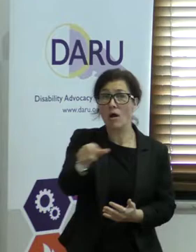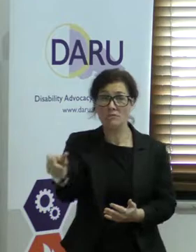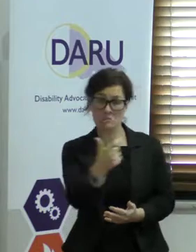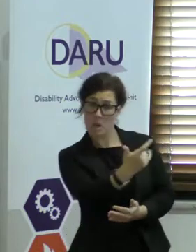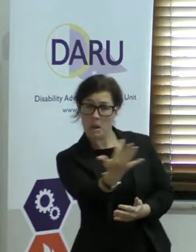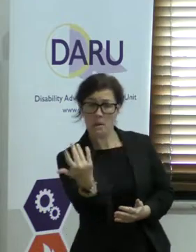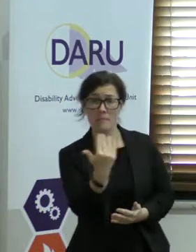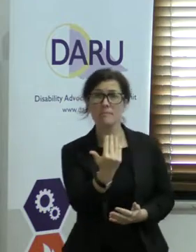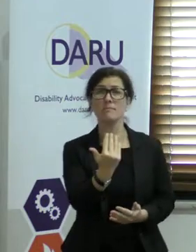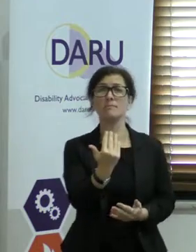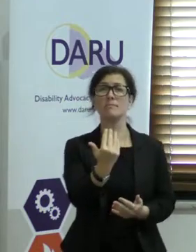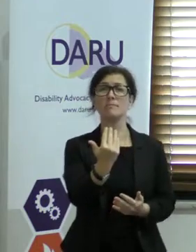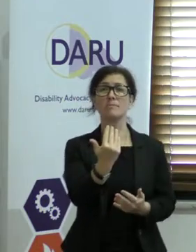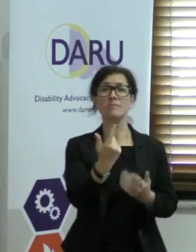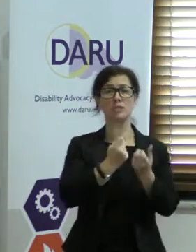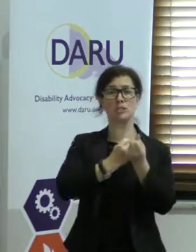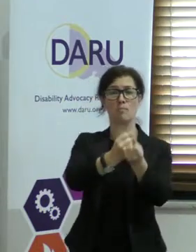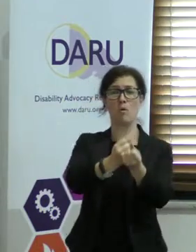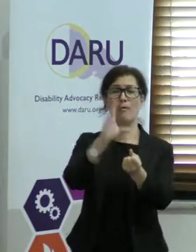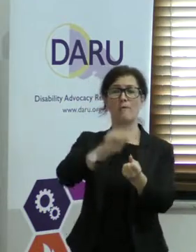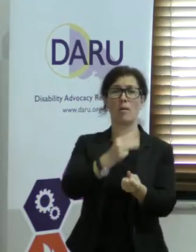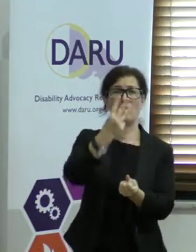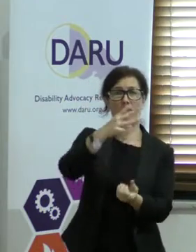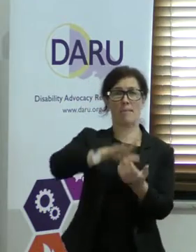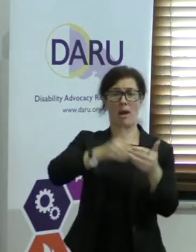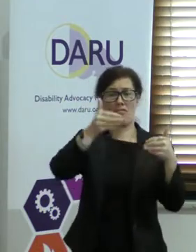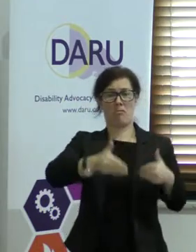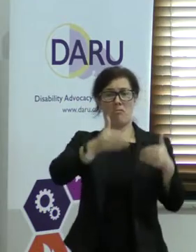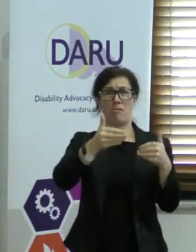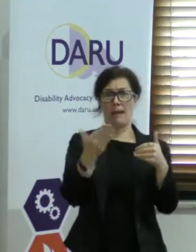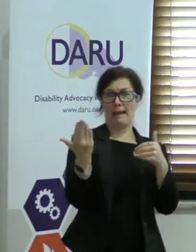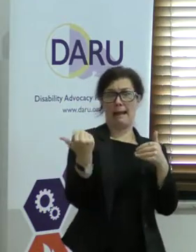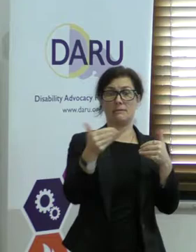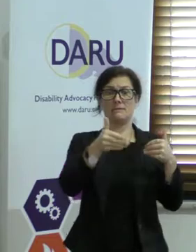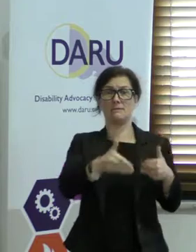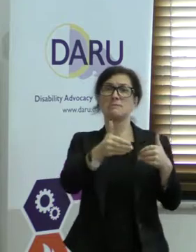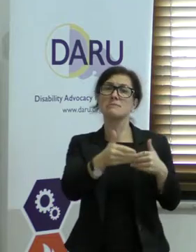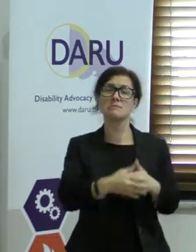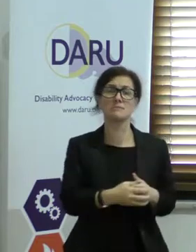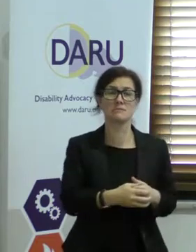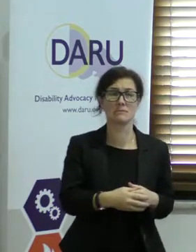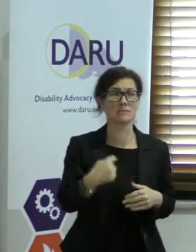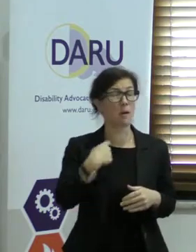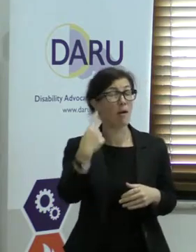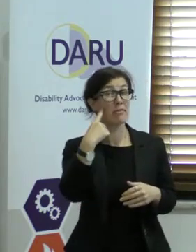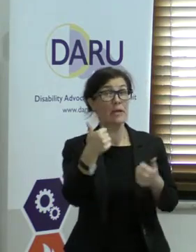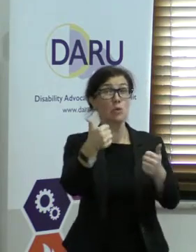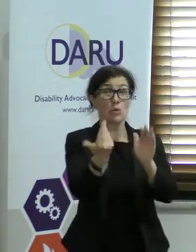clients you support in the last quarter. So it would be good to say,